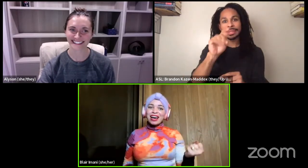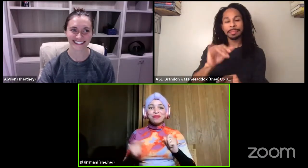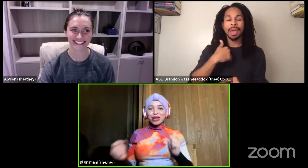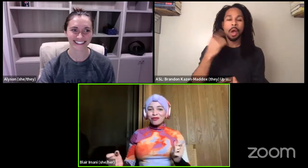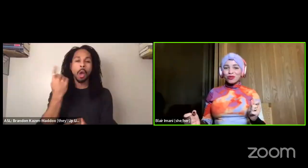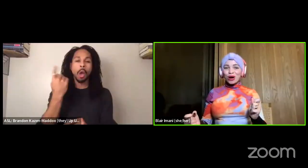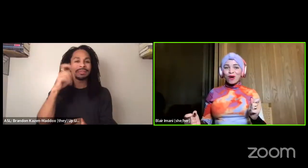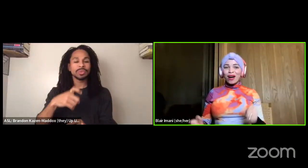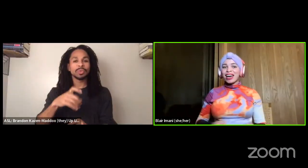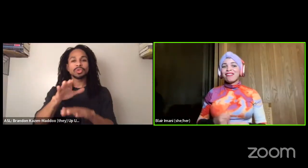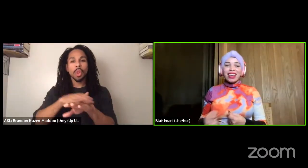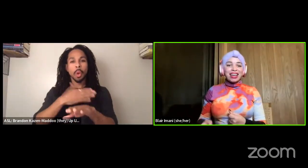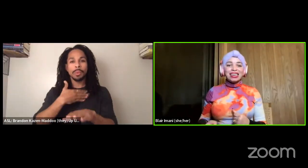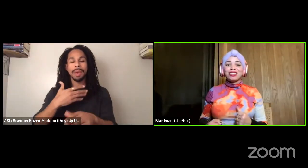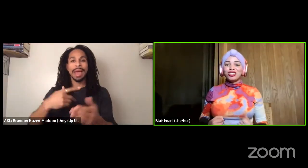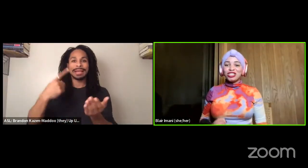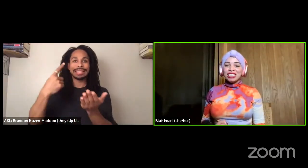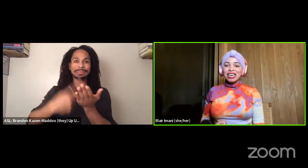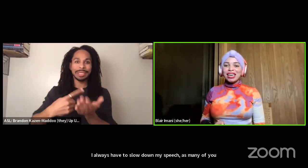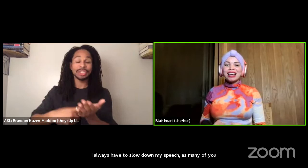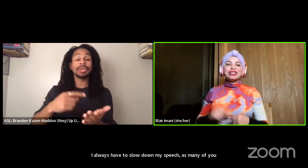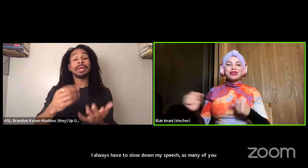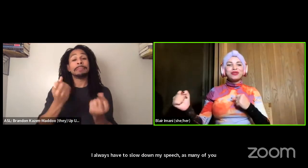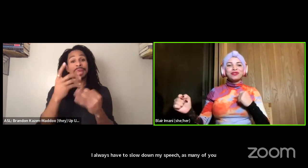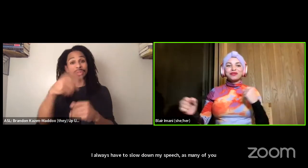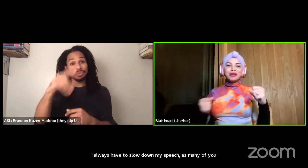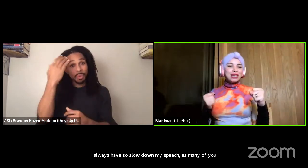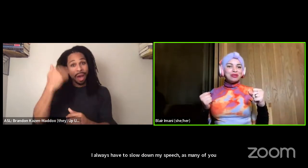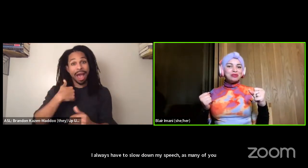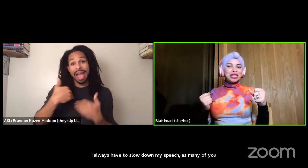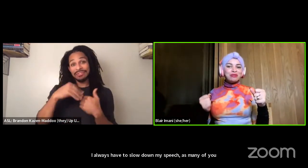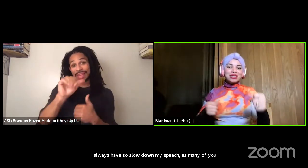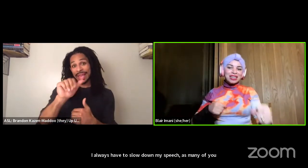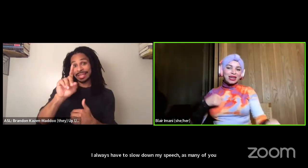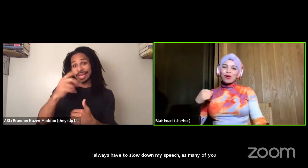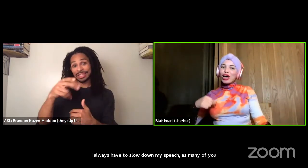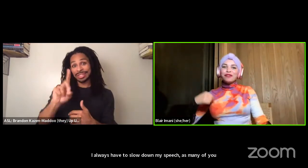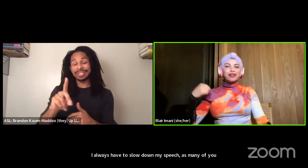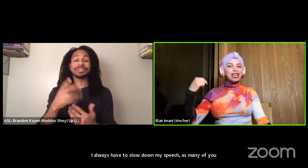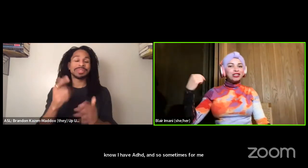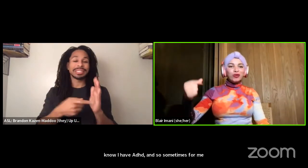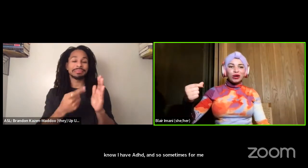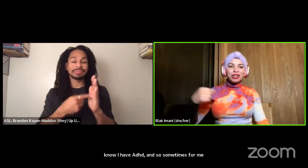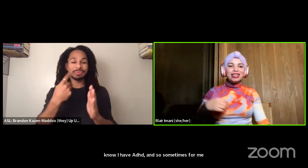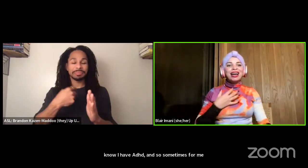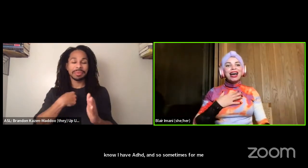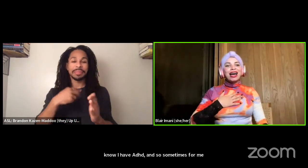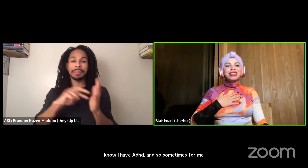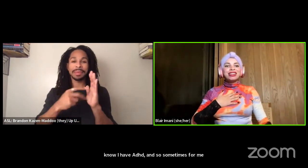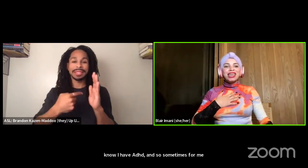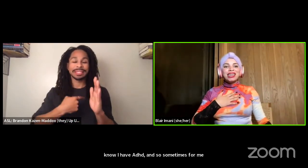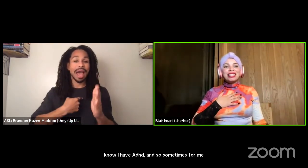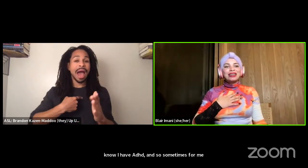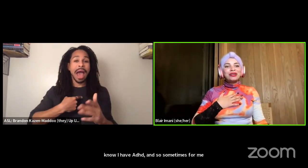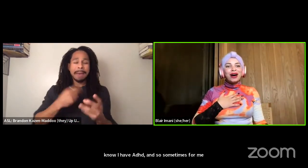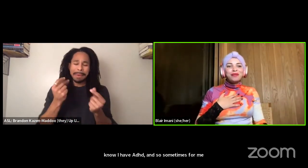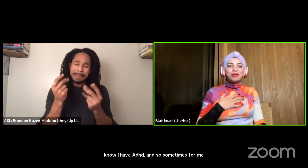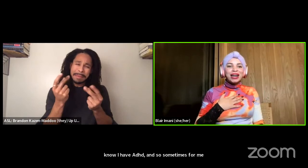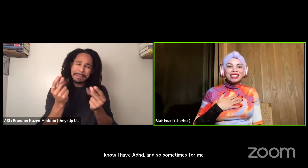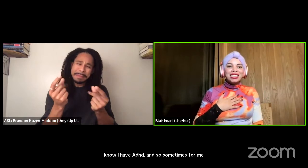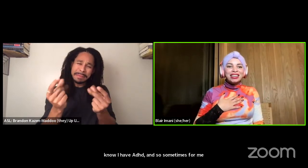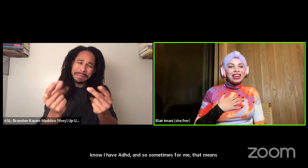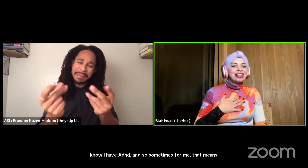speech. As many of you know, I have ADHD. And so sometimes for me, that means that I go on fast forward. I want to thank